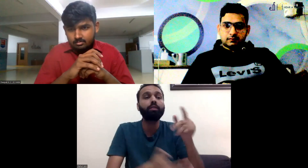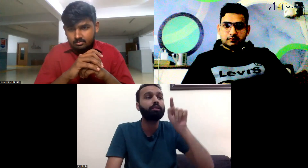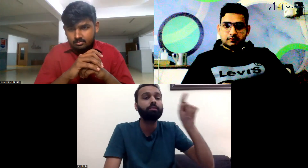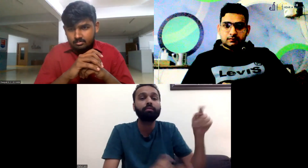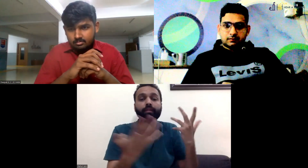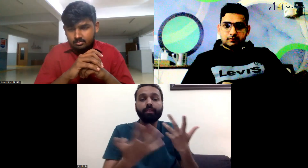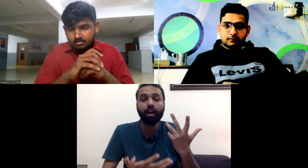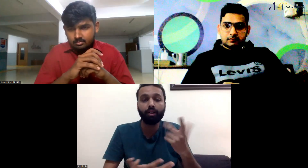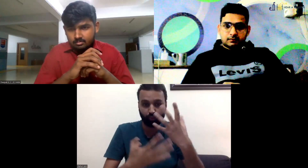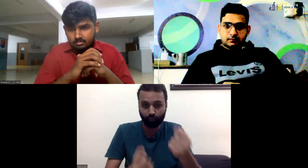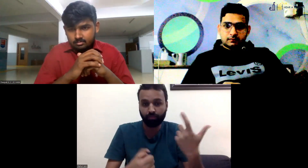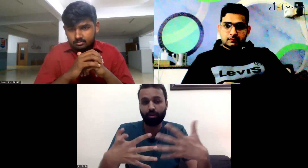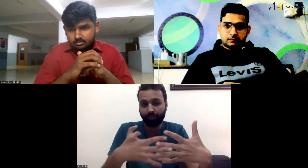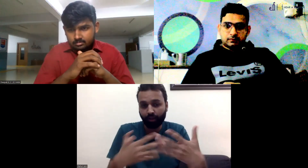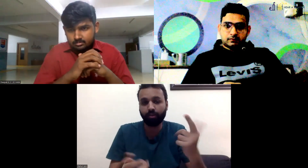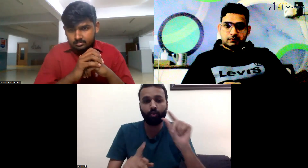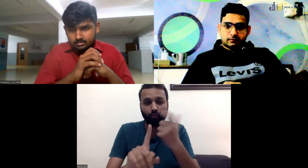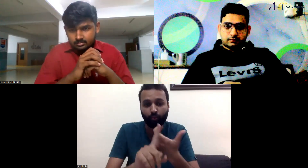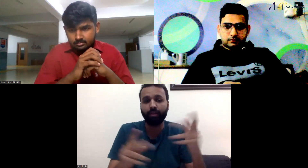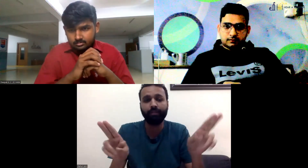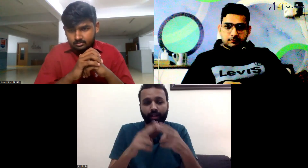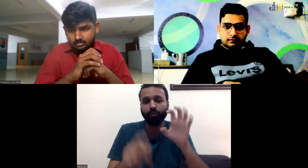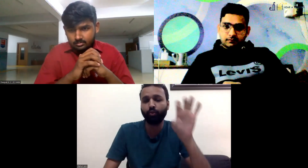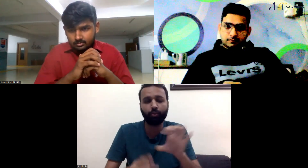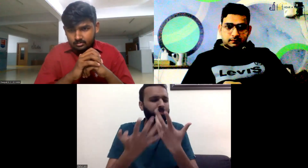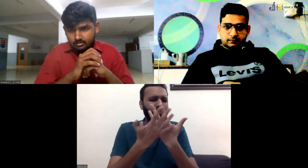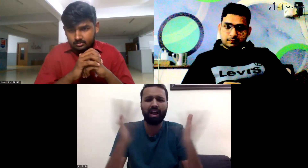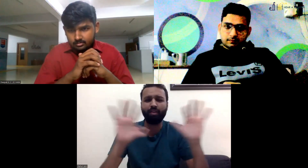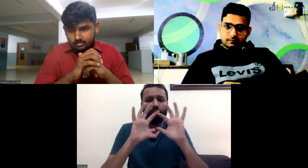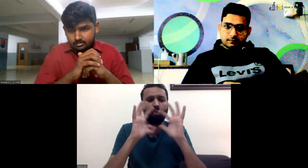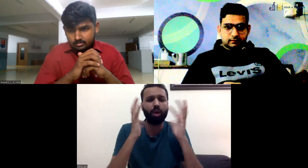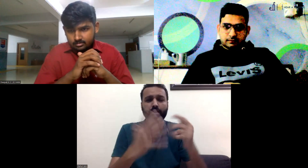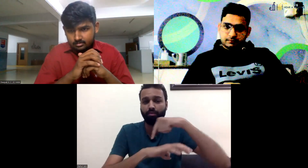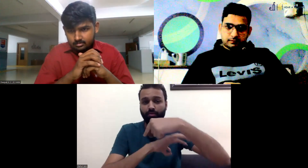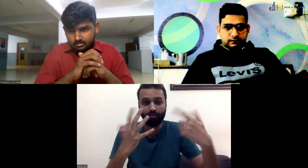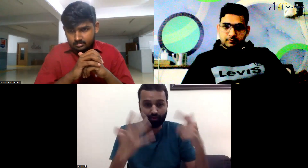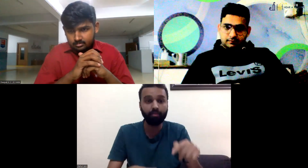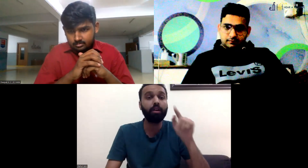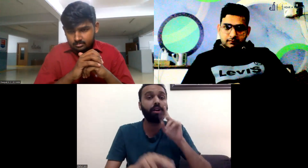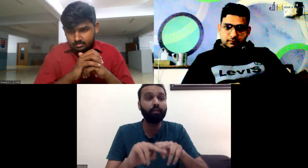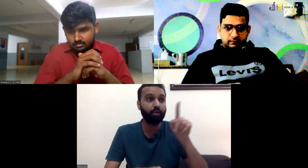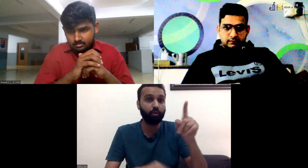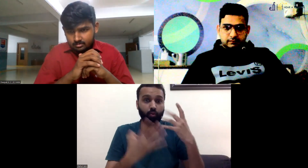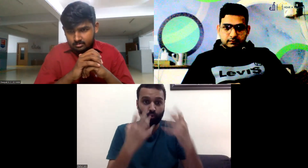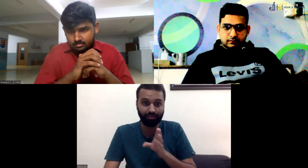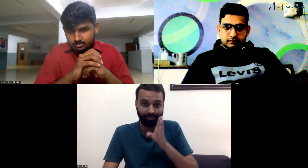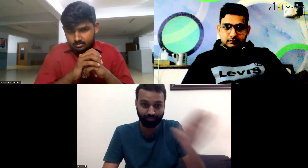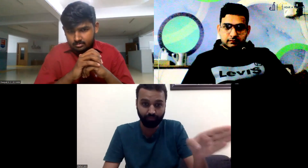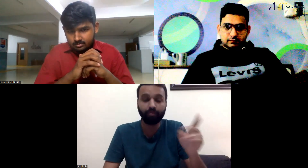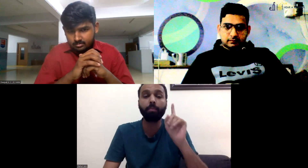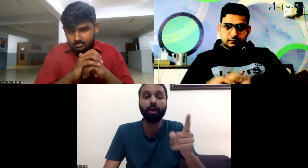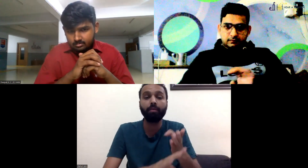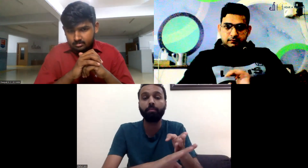first. Next, after you get your passport, where do you want to travel? For example, wherever, US, UK, France,